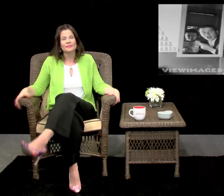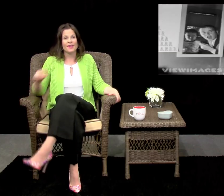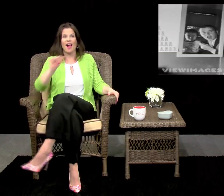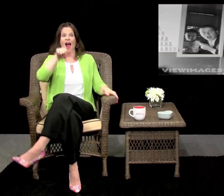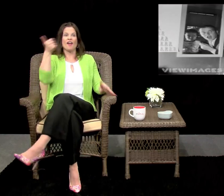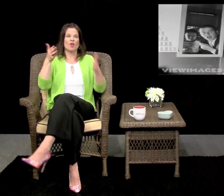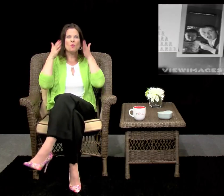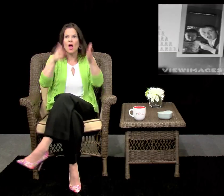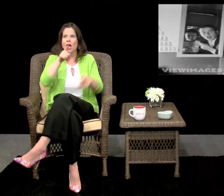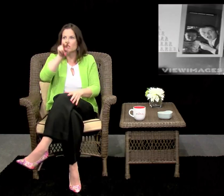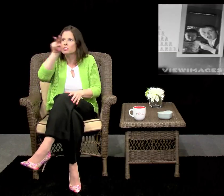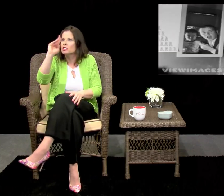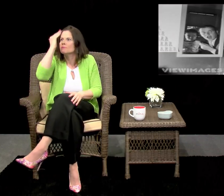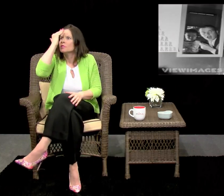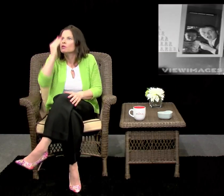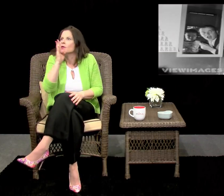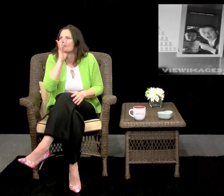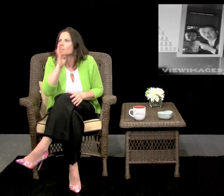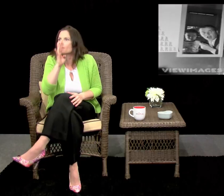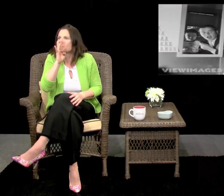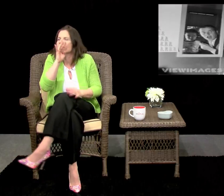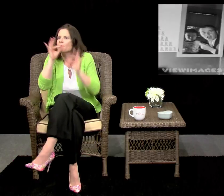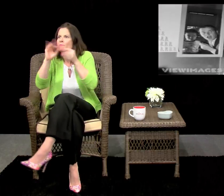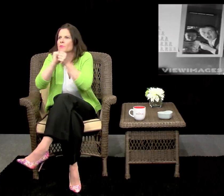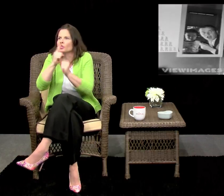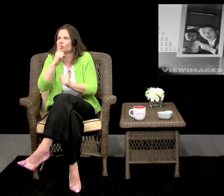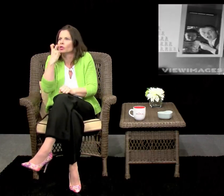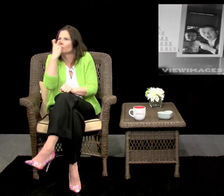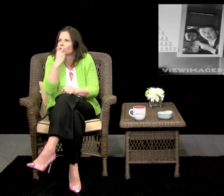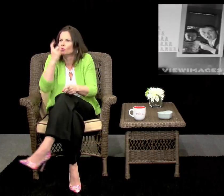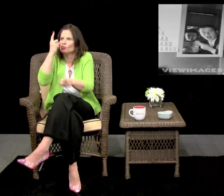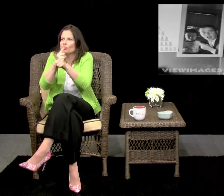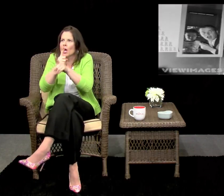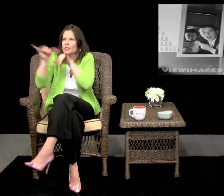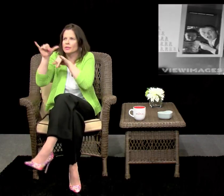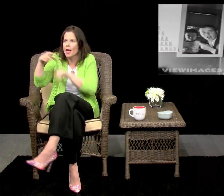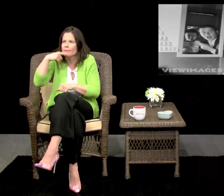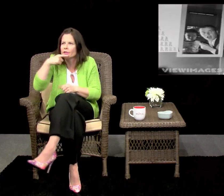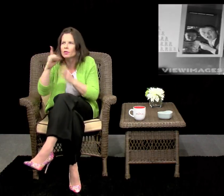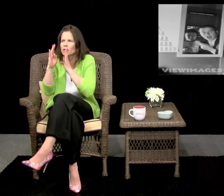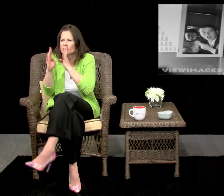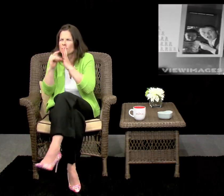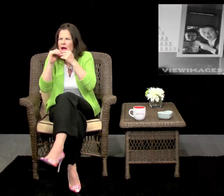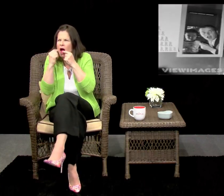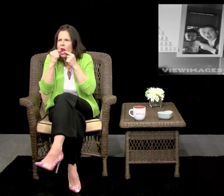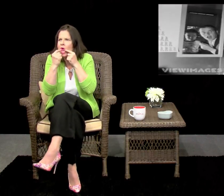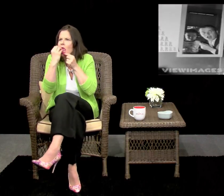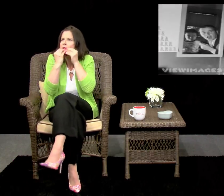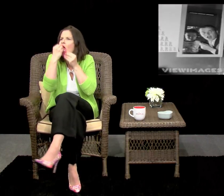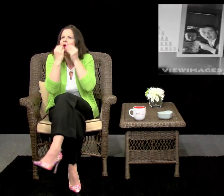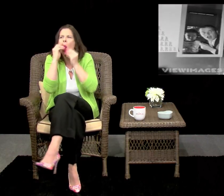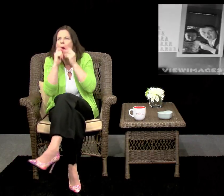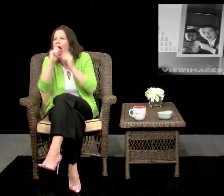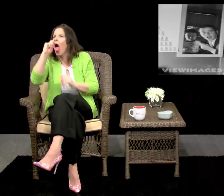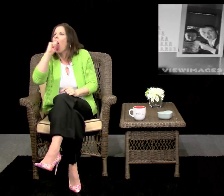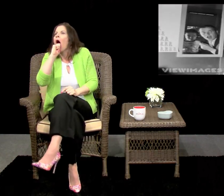would have if they could sign. And this is another way of, they would have the headphones on and they would practice in the mirror and